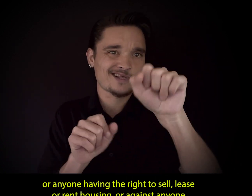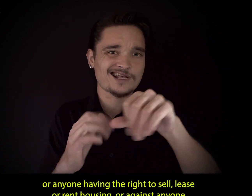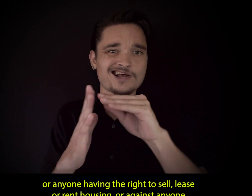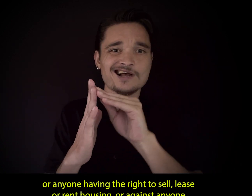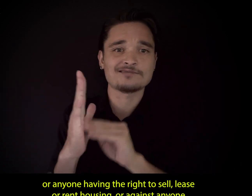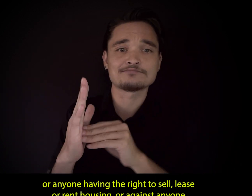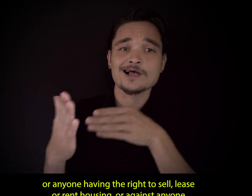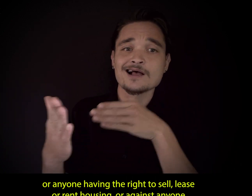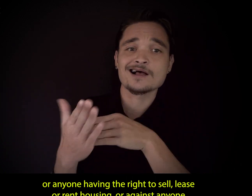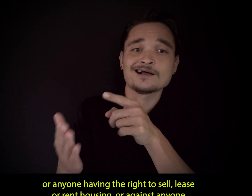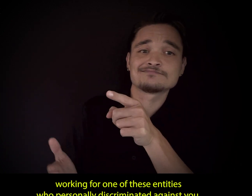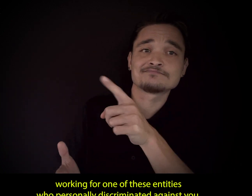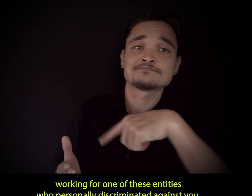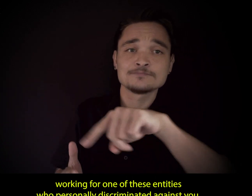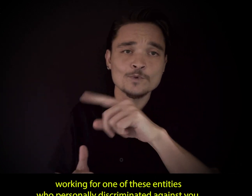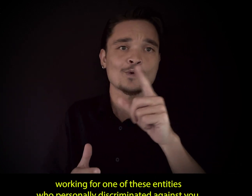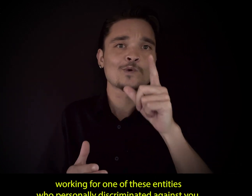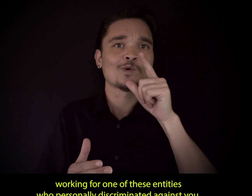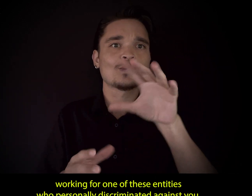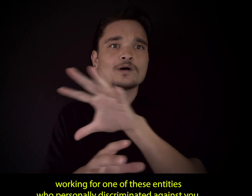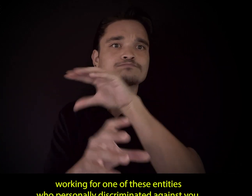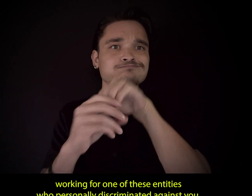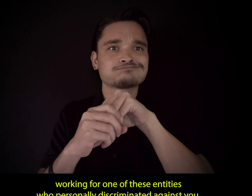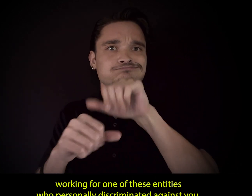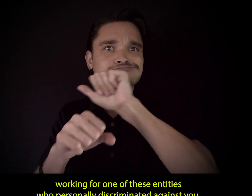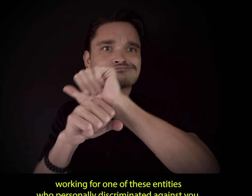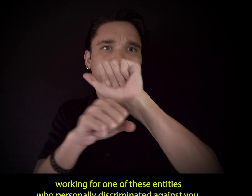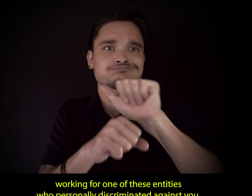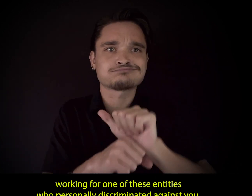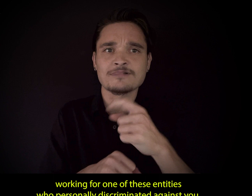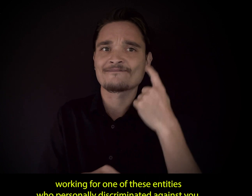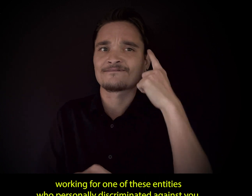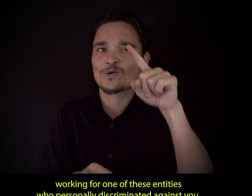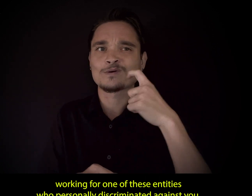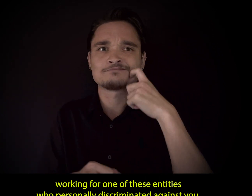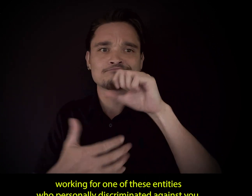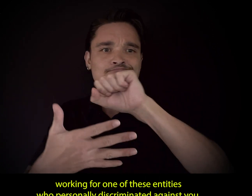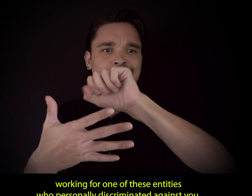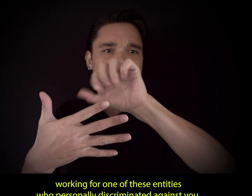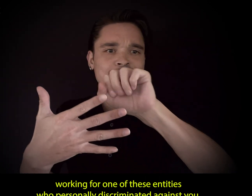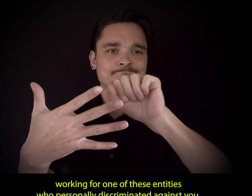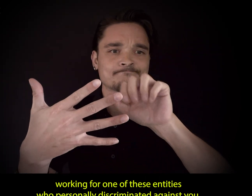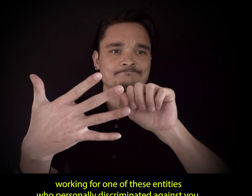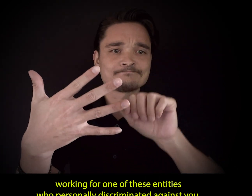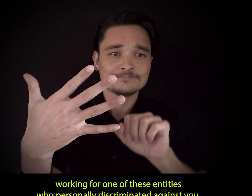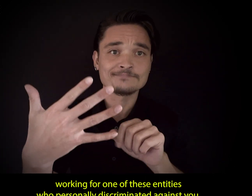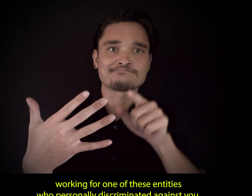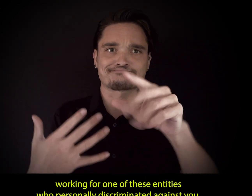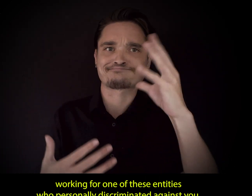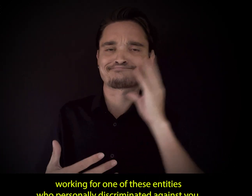or against anyone working for one of these entities who personally discriminated against you.